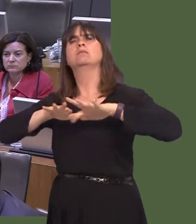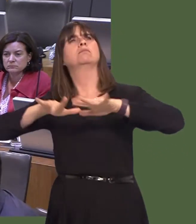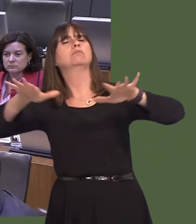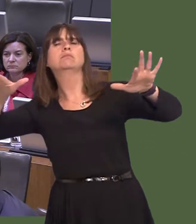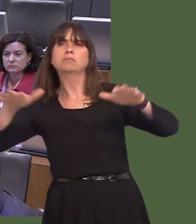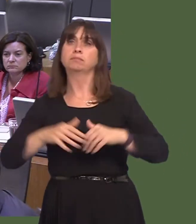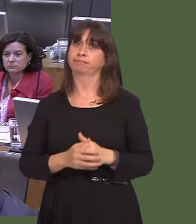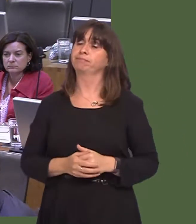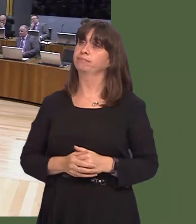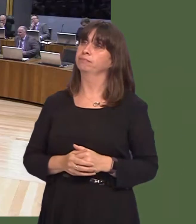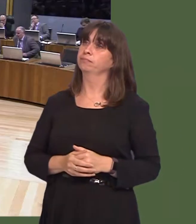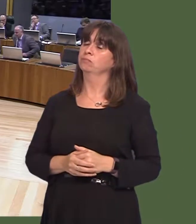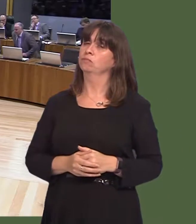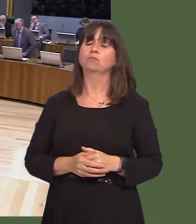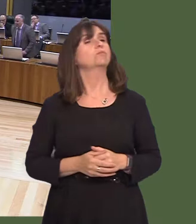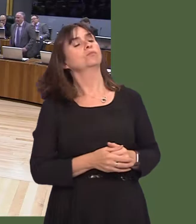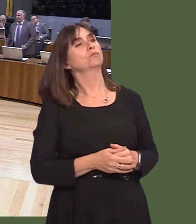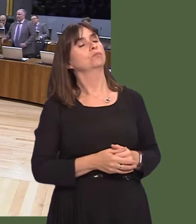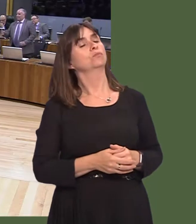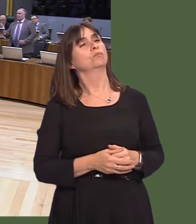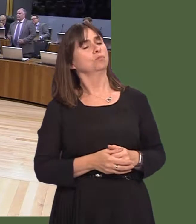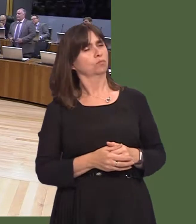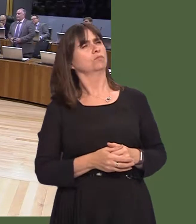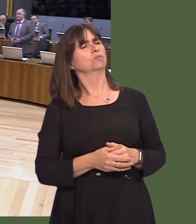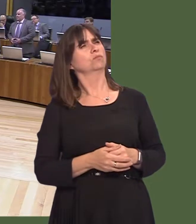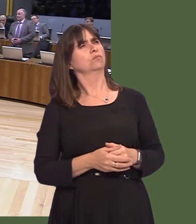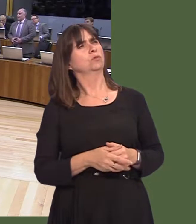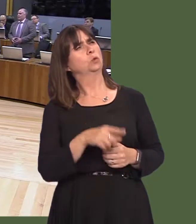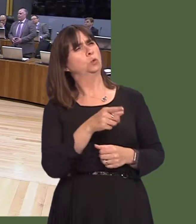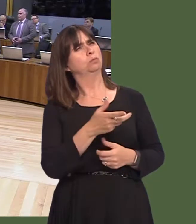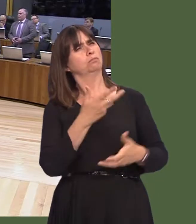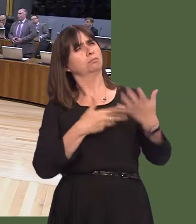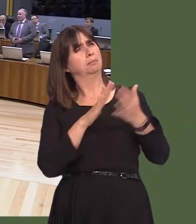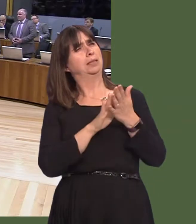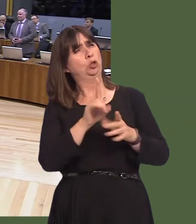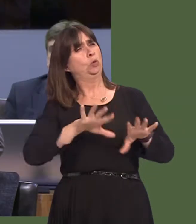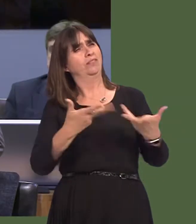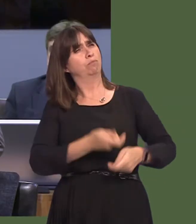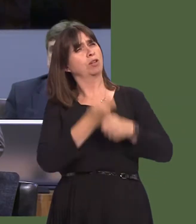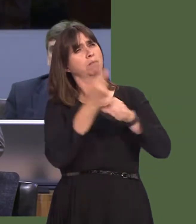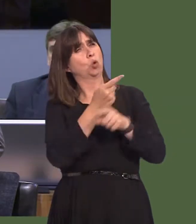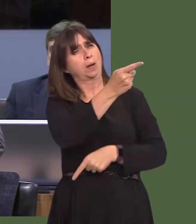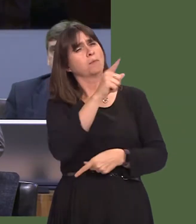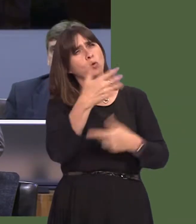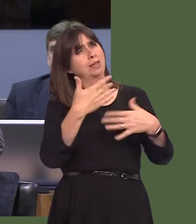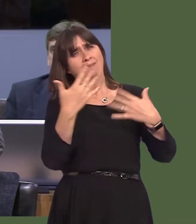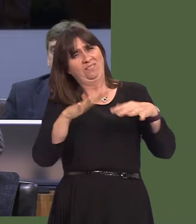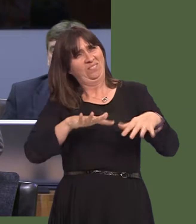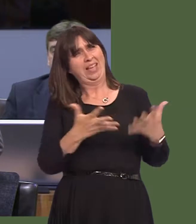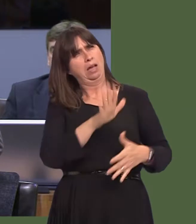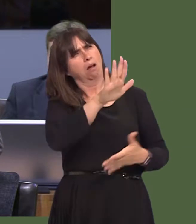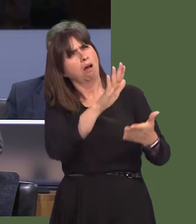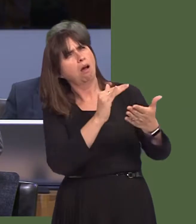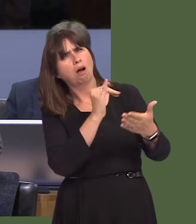in societies around the world. Sadly for that answer, First Minister, you give an indication that you made no representations whatsoever to the